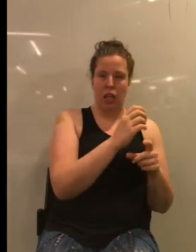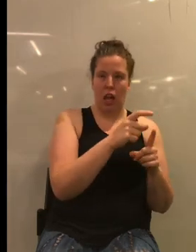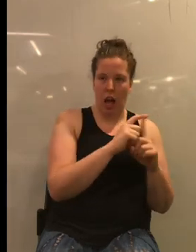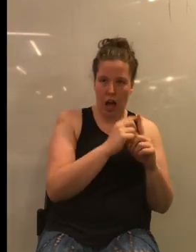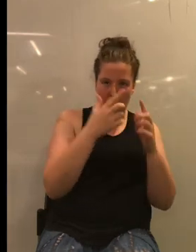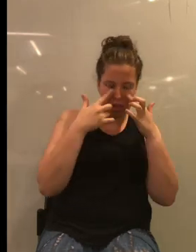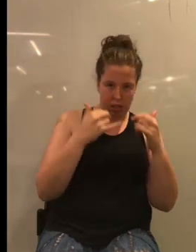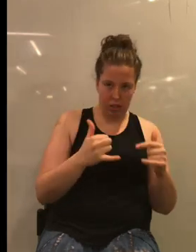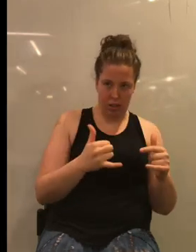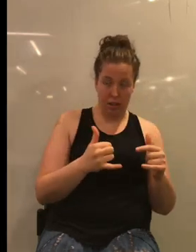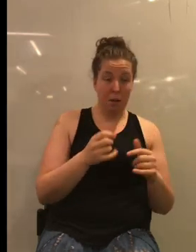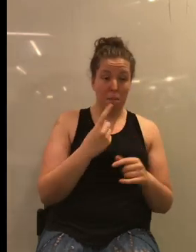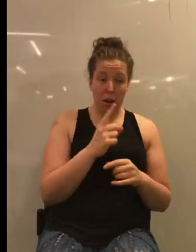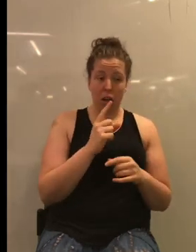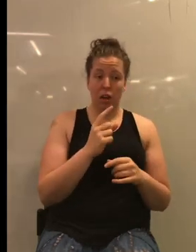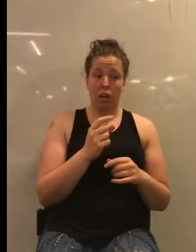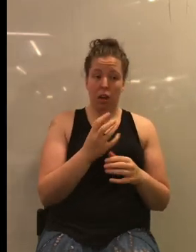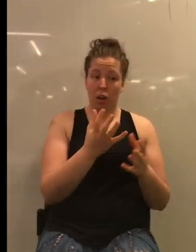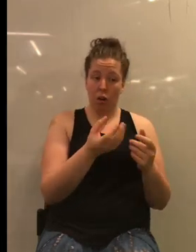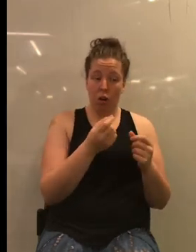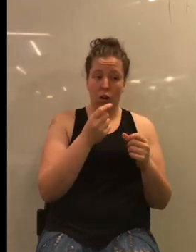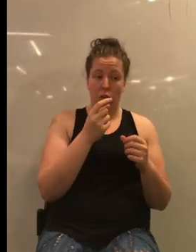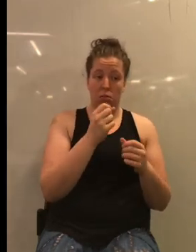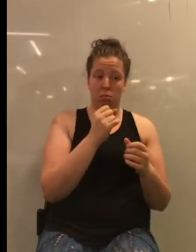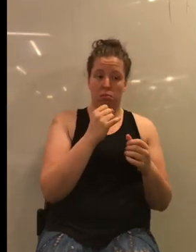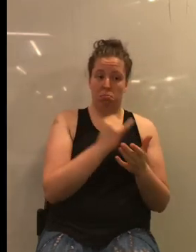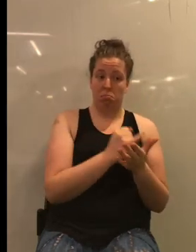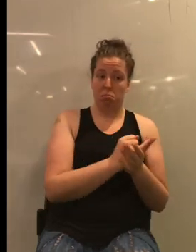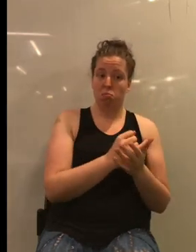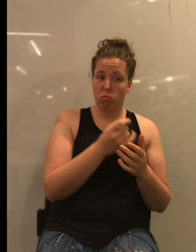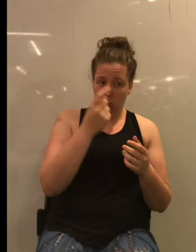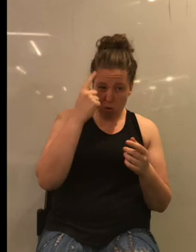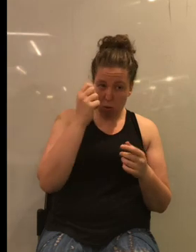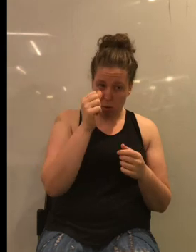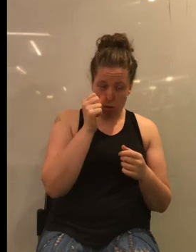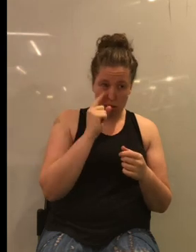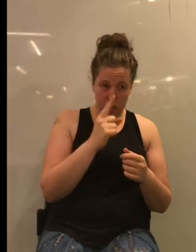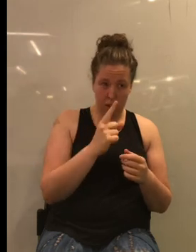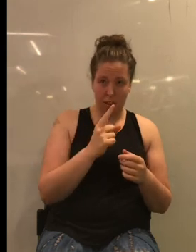get the errors that it would be expected to see in AUSLAN as a second language user. For the